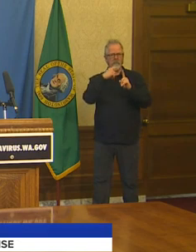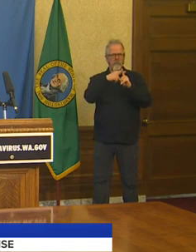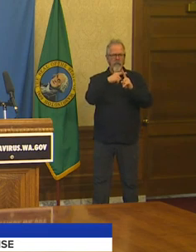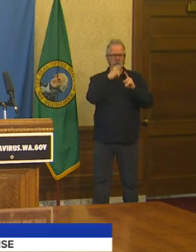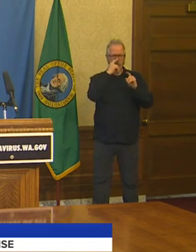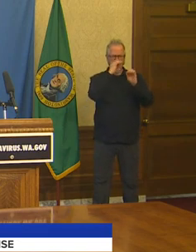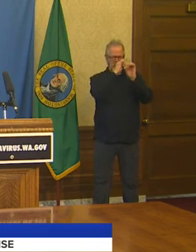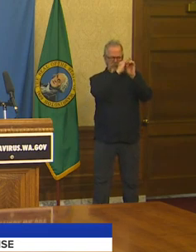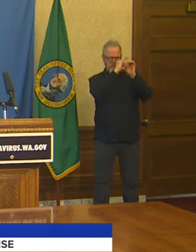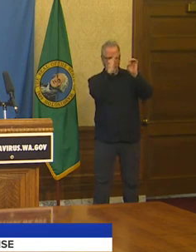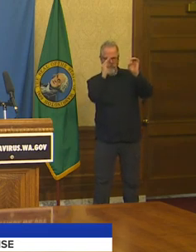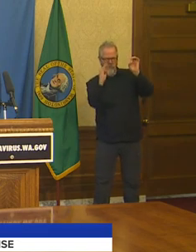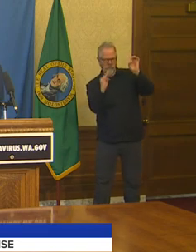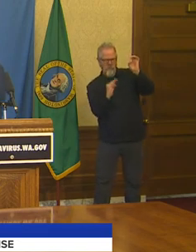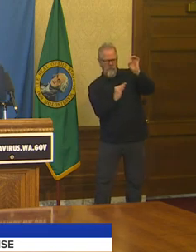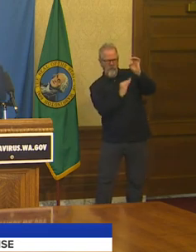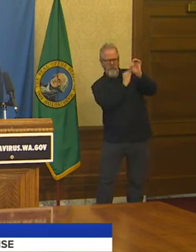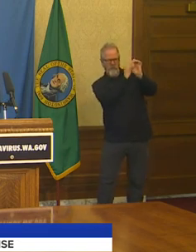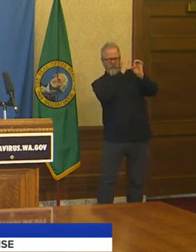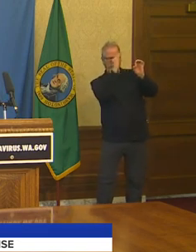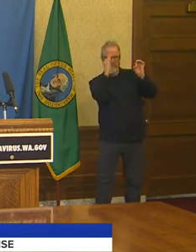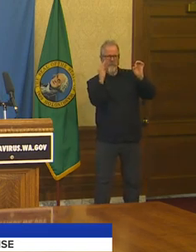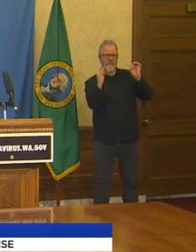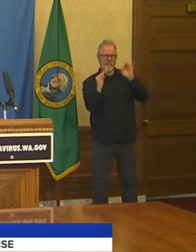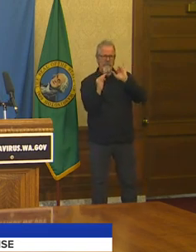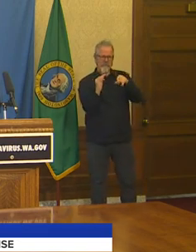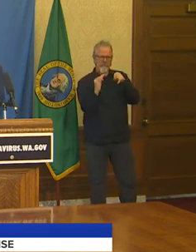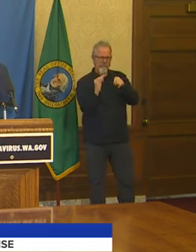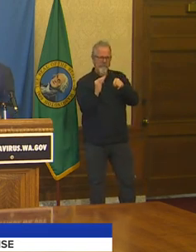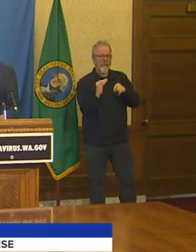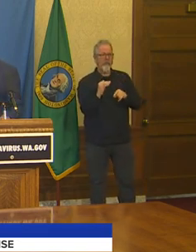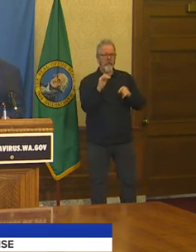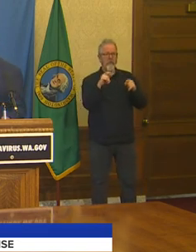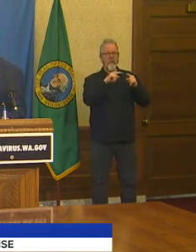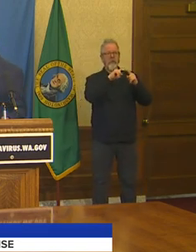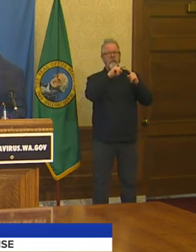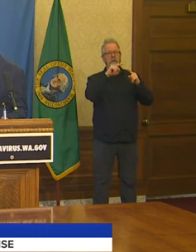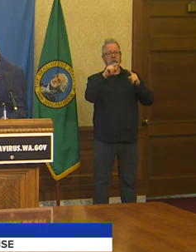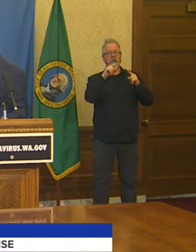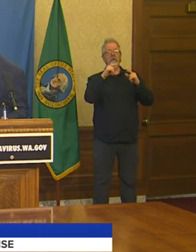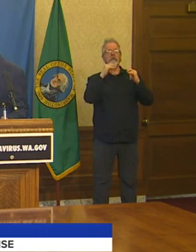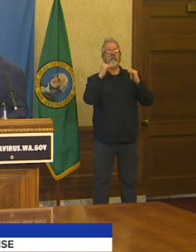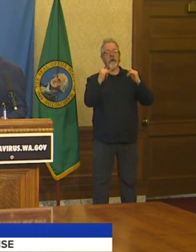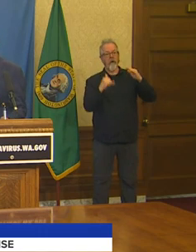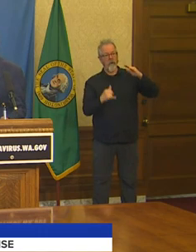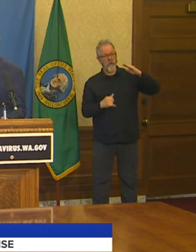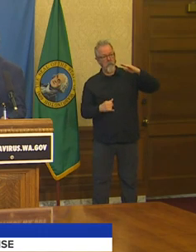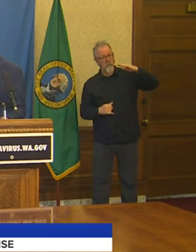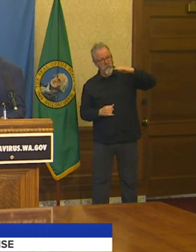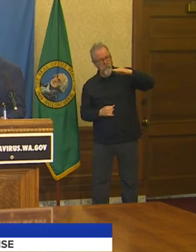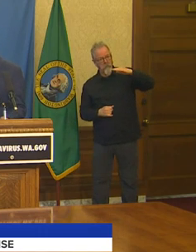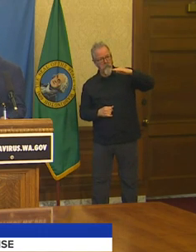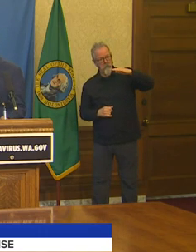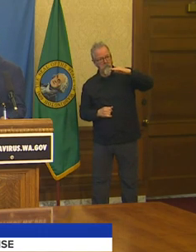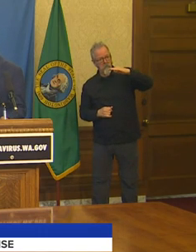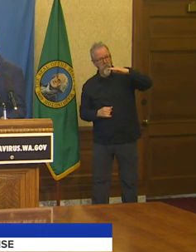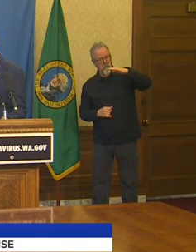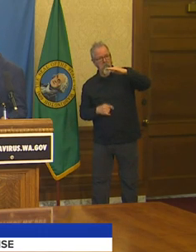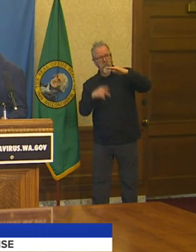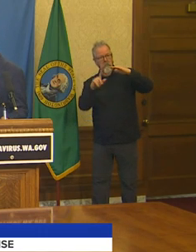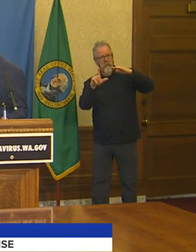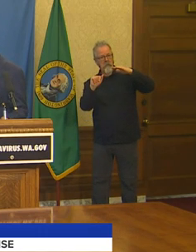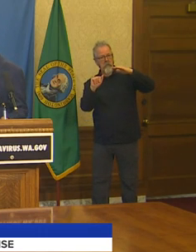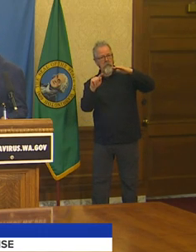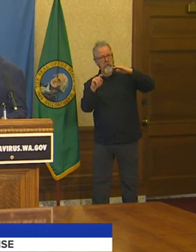plateaued, as I've indicated. And the modelers have used their best algorithms to project what that